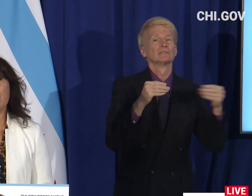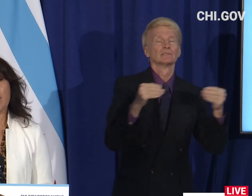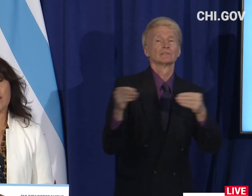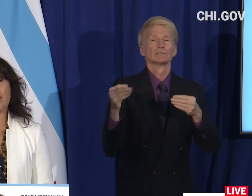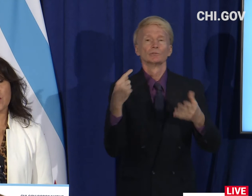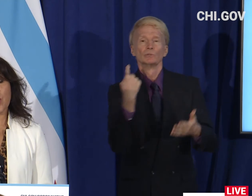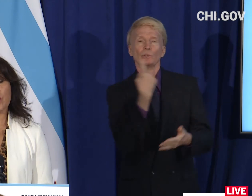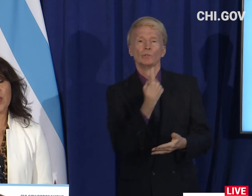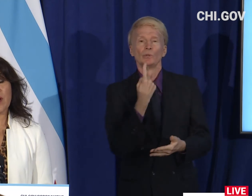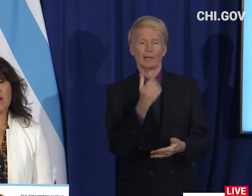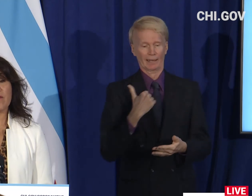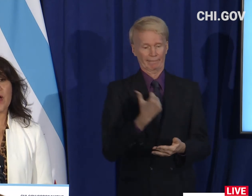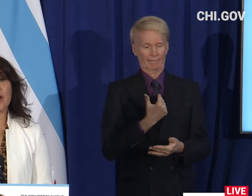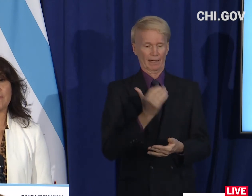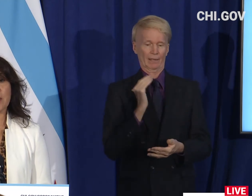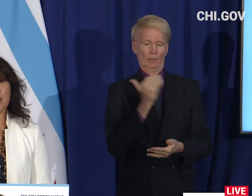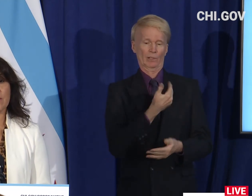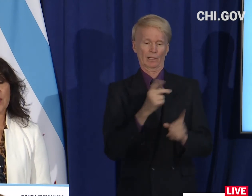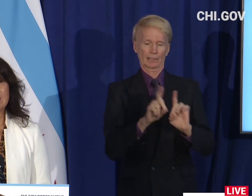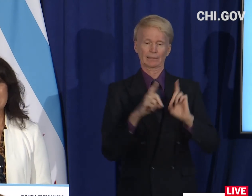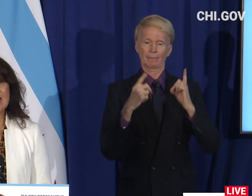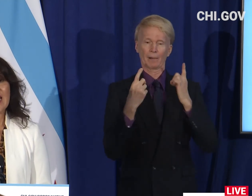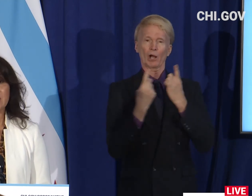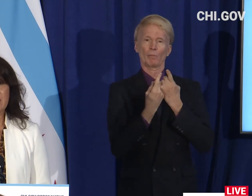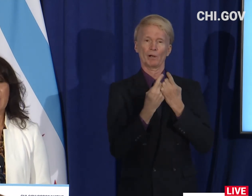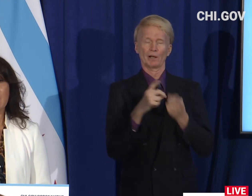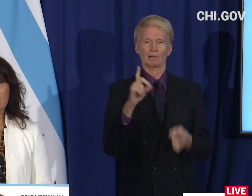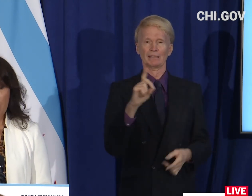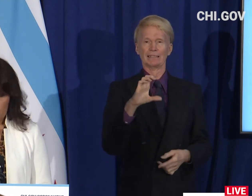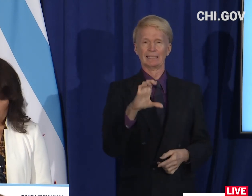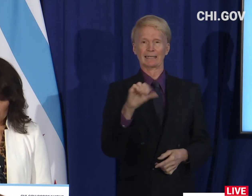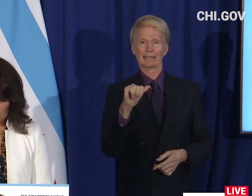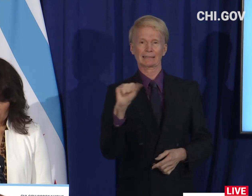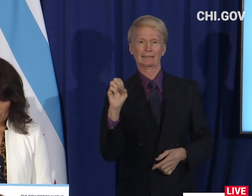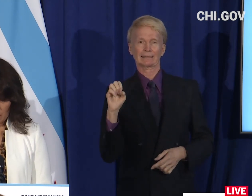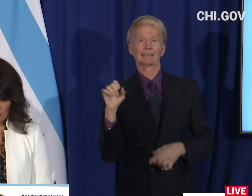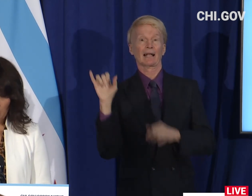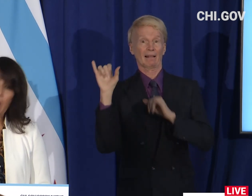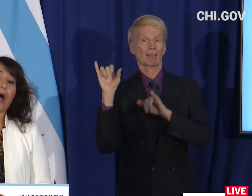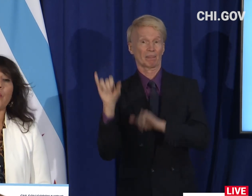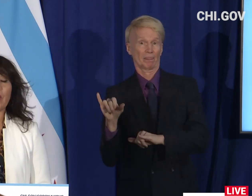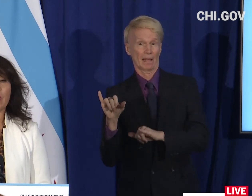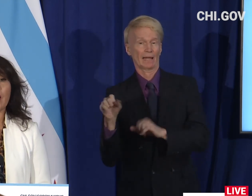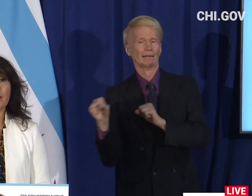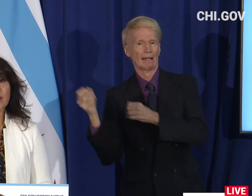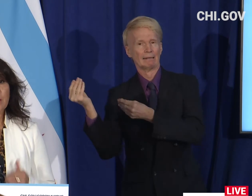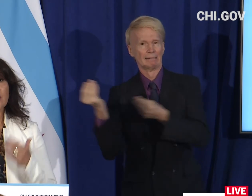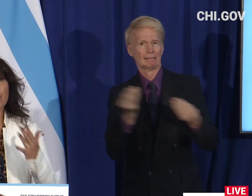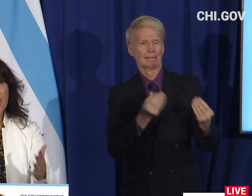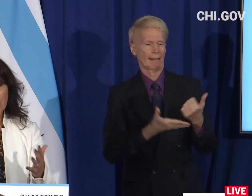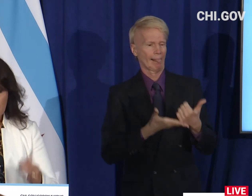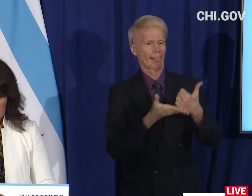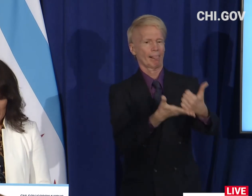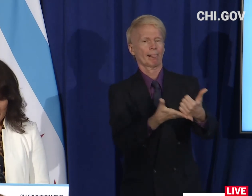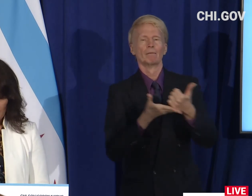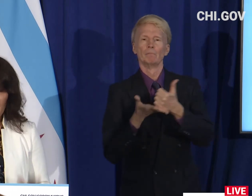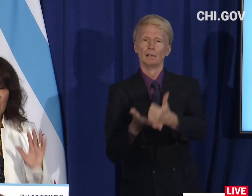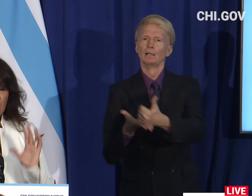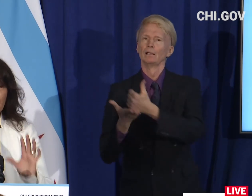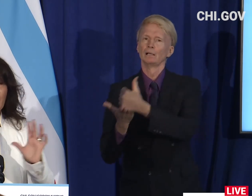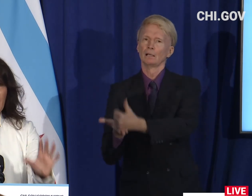by our Department of DCASE that we're also helping to make sure that you